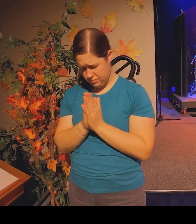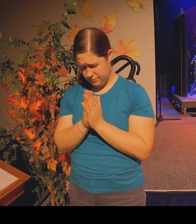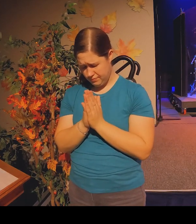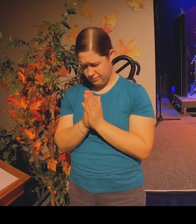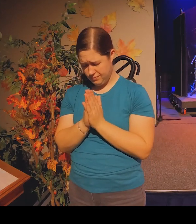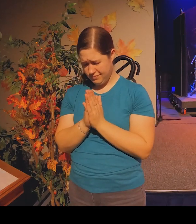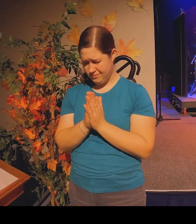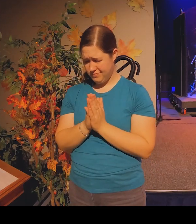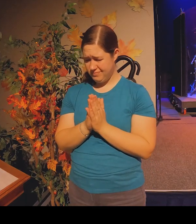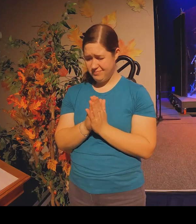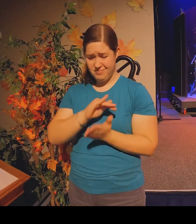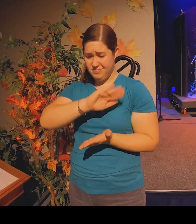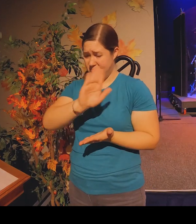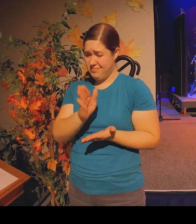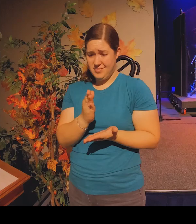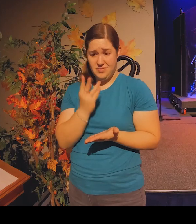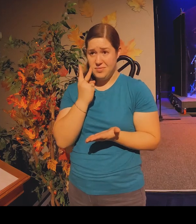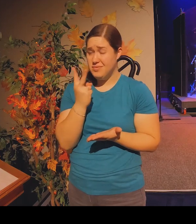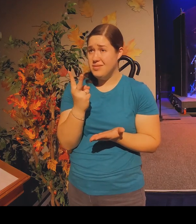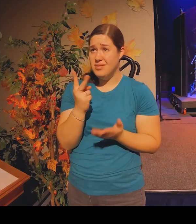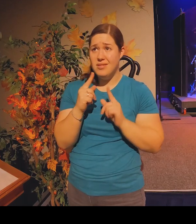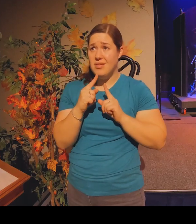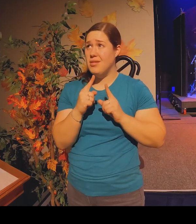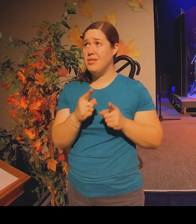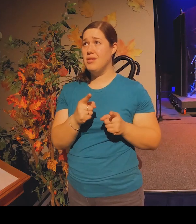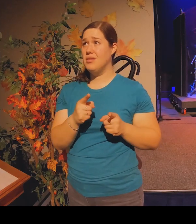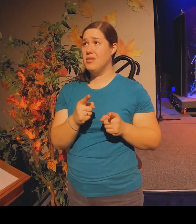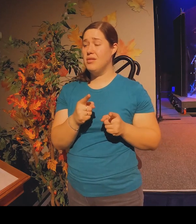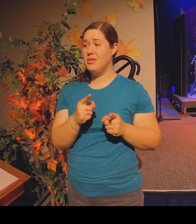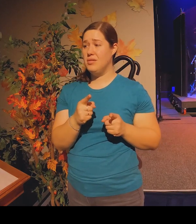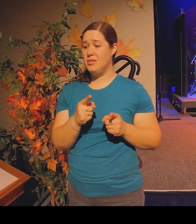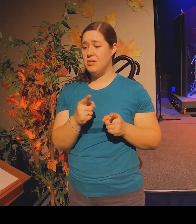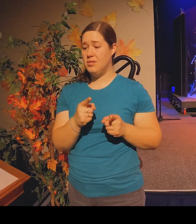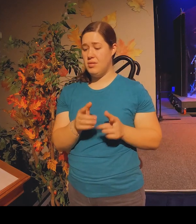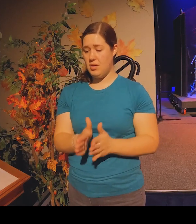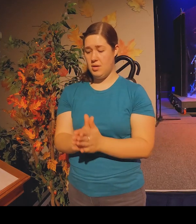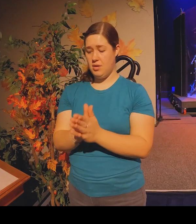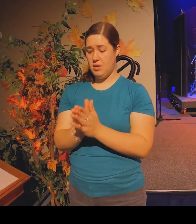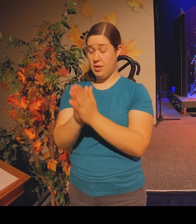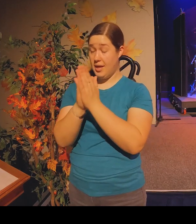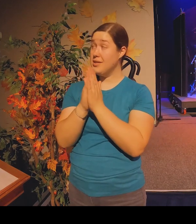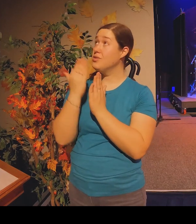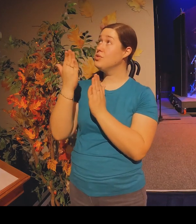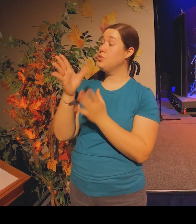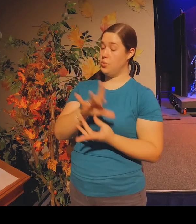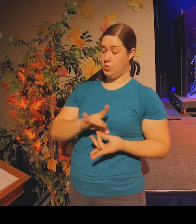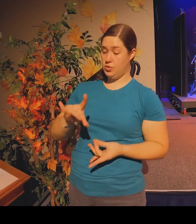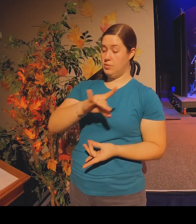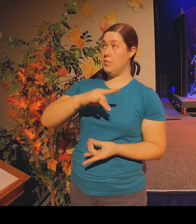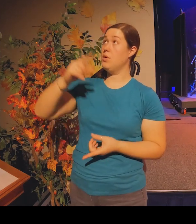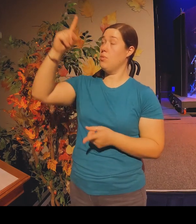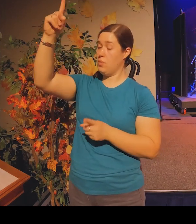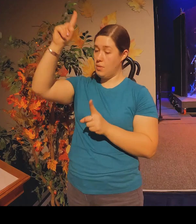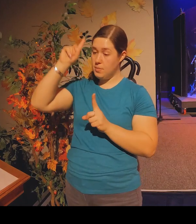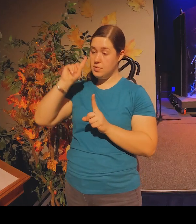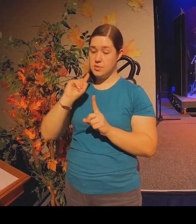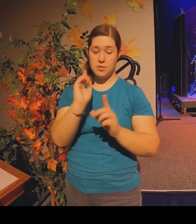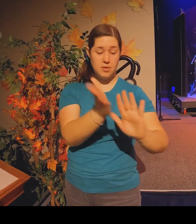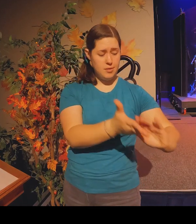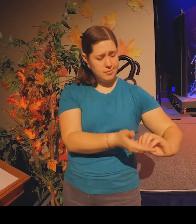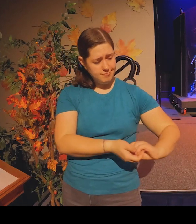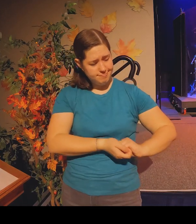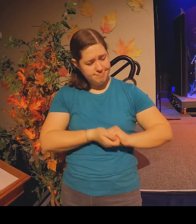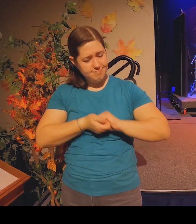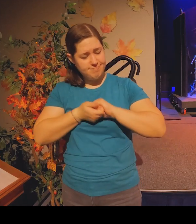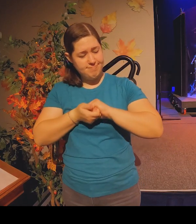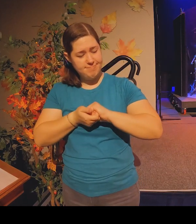doesn't seem to be an answer. Lord, I ask you that your spirit would come alongside of them and you would take their hand